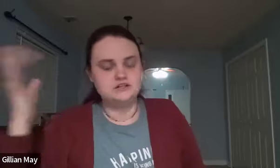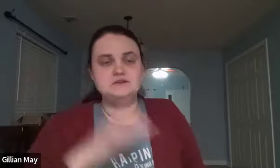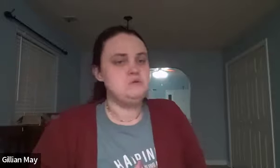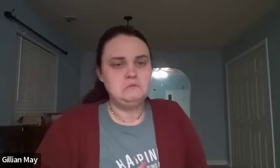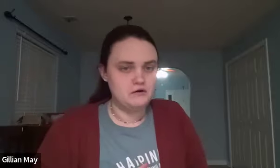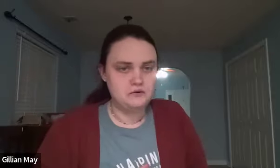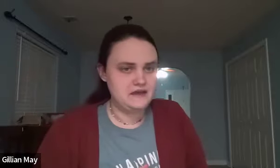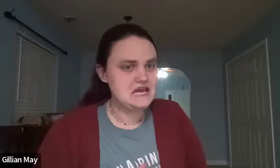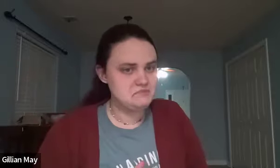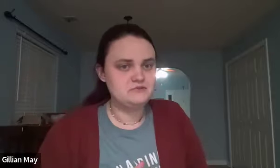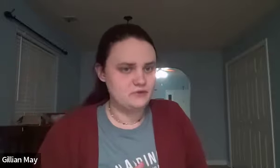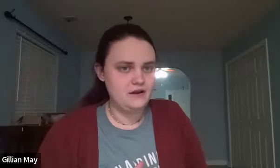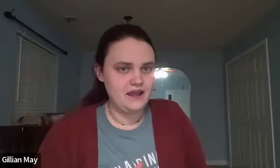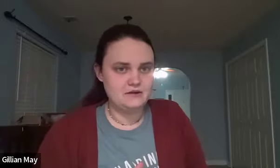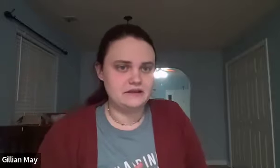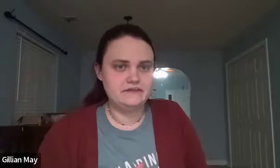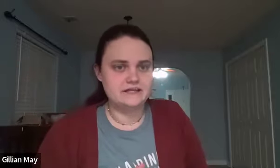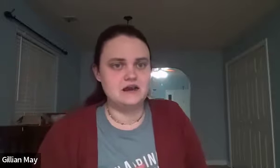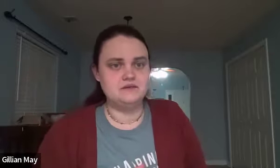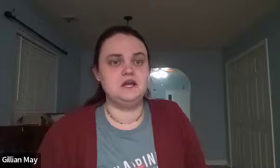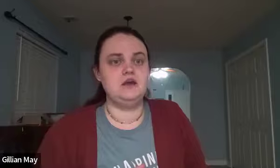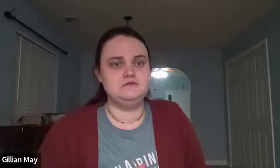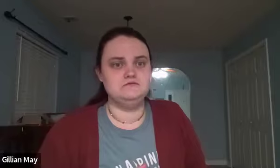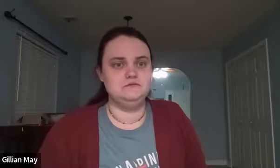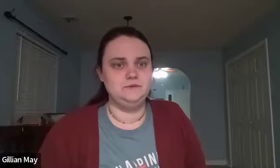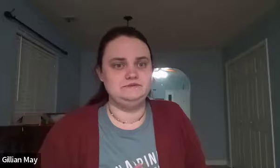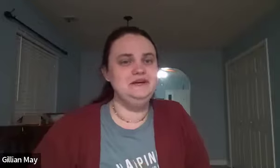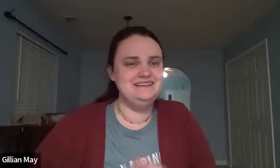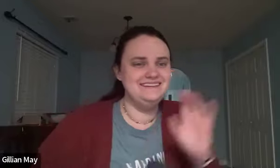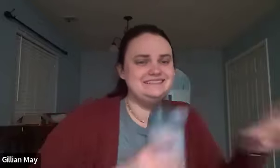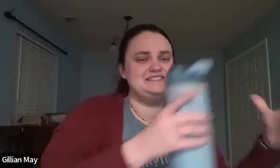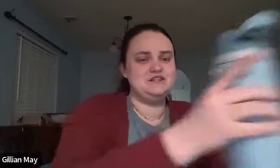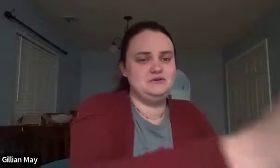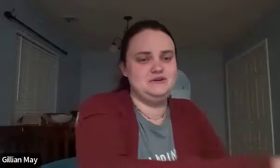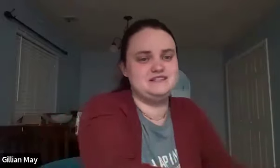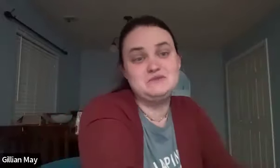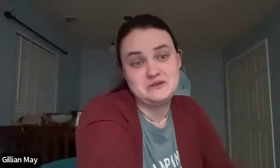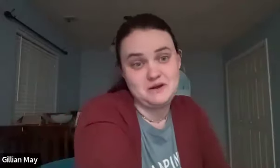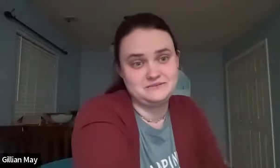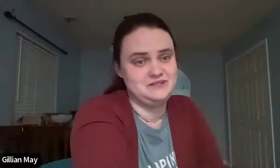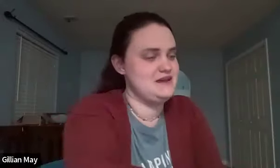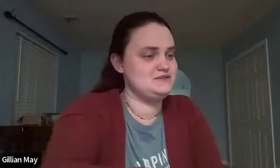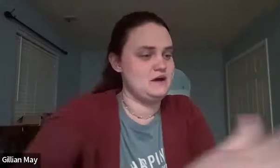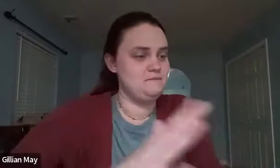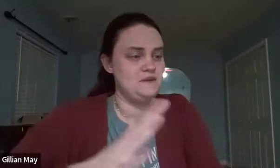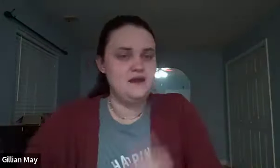daughter's. Go for it. That's happened before. And they were like, that's not me. I'm like, oh, whoops. So you guys are more than welcome to do that as well. All